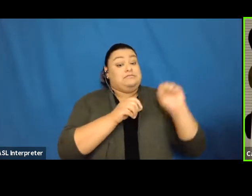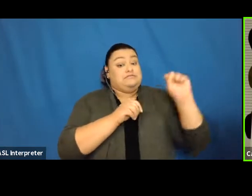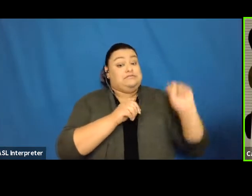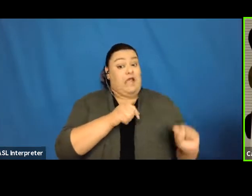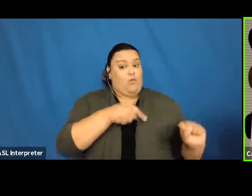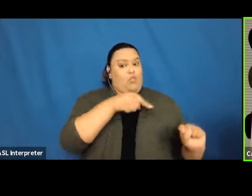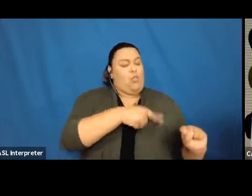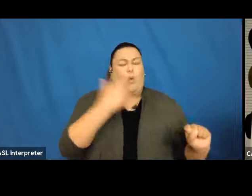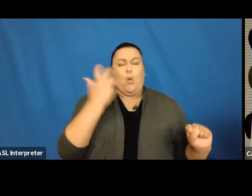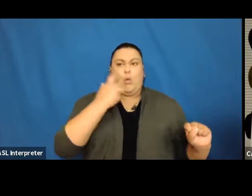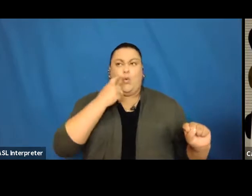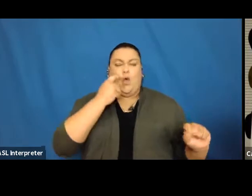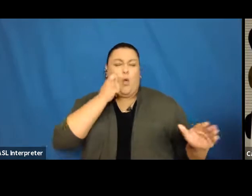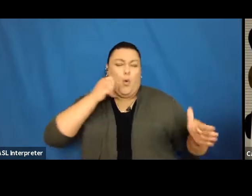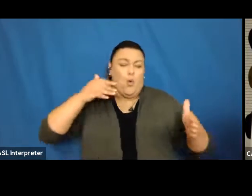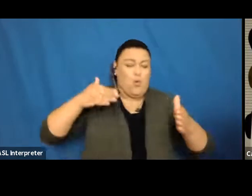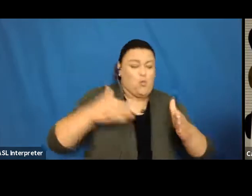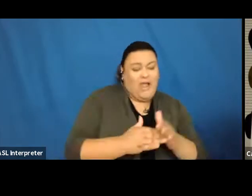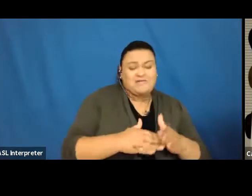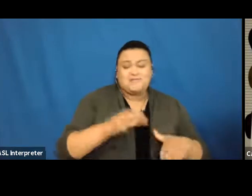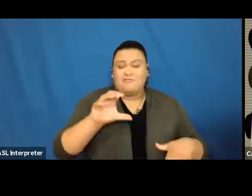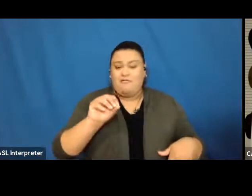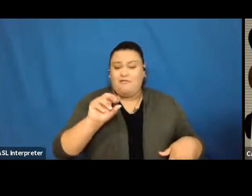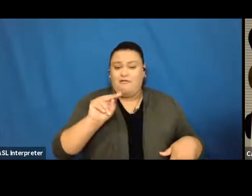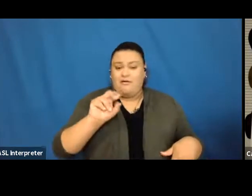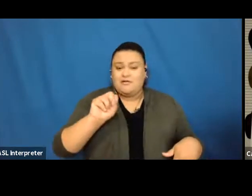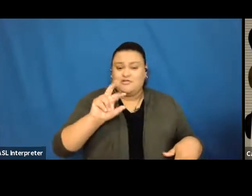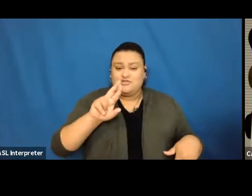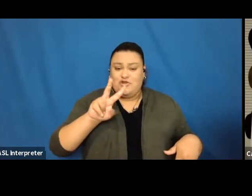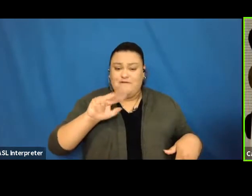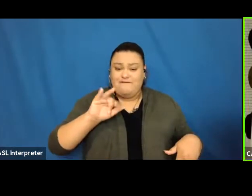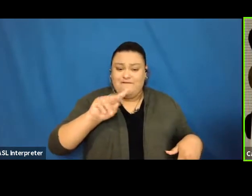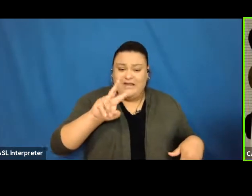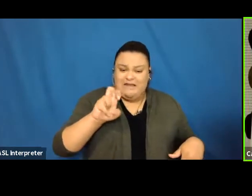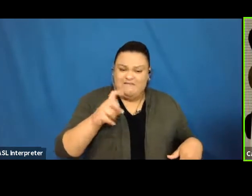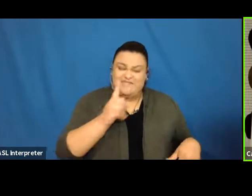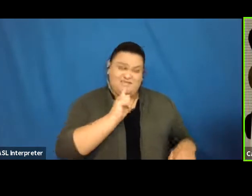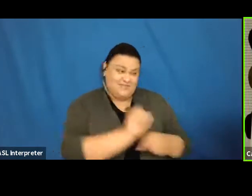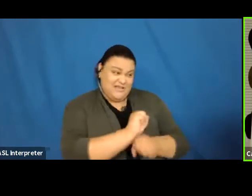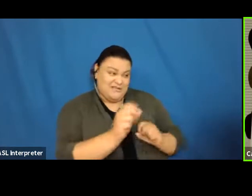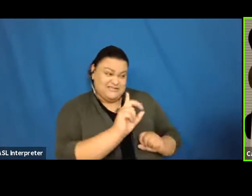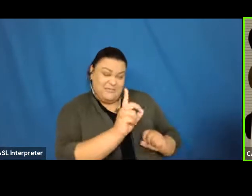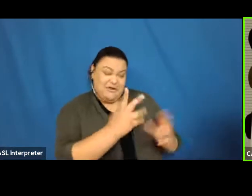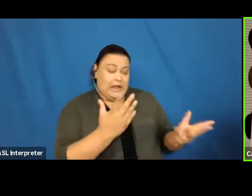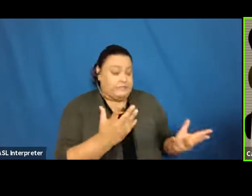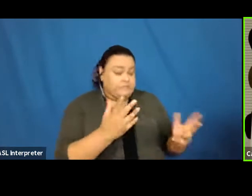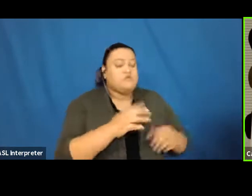racist and so, you know, conservative, Democrats, right? So it's complicated, la cosa.